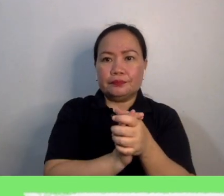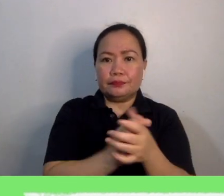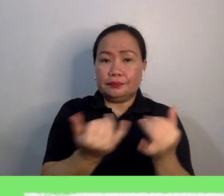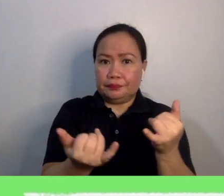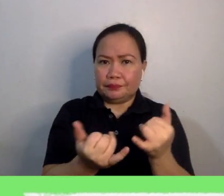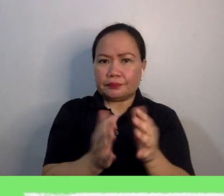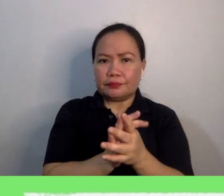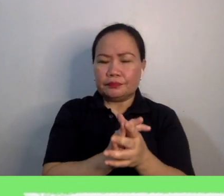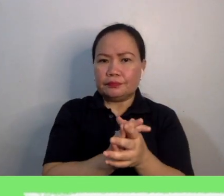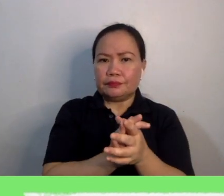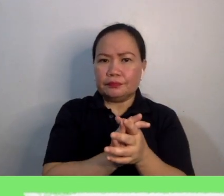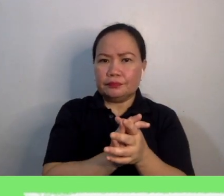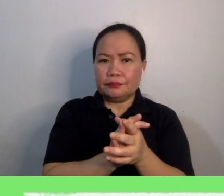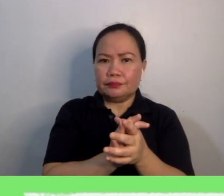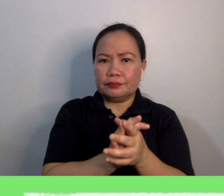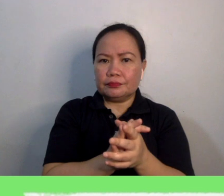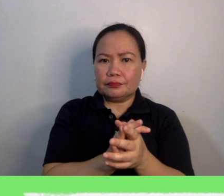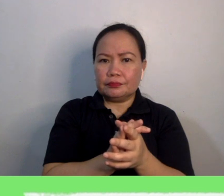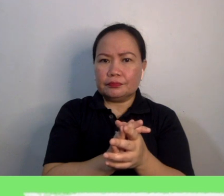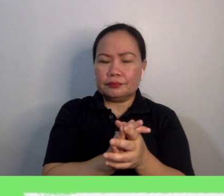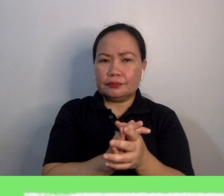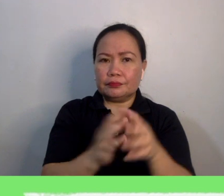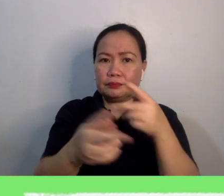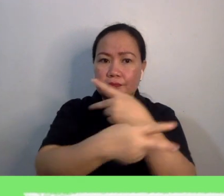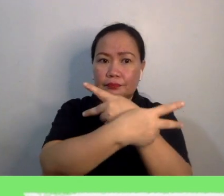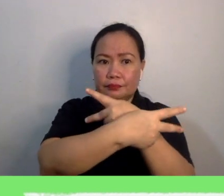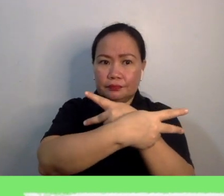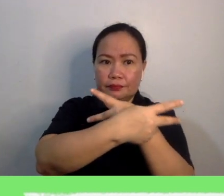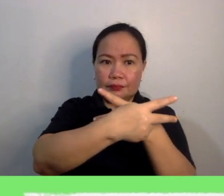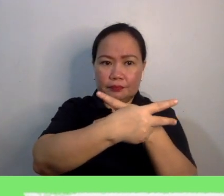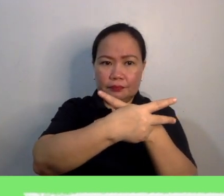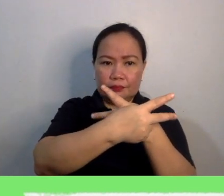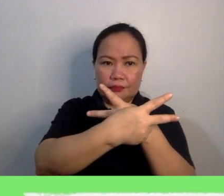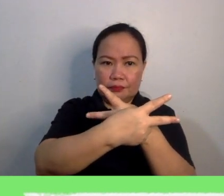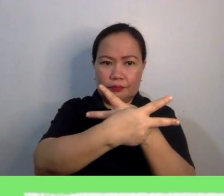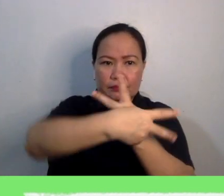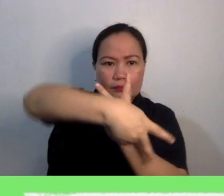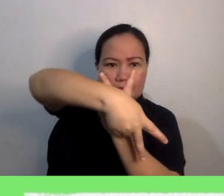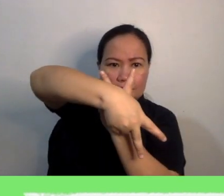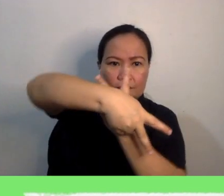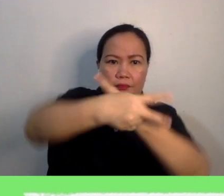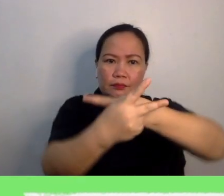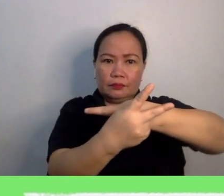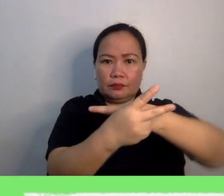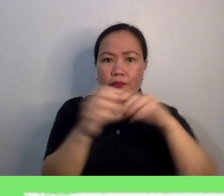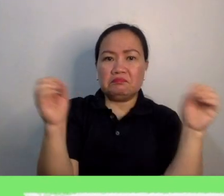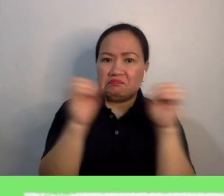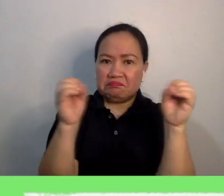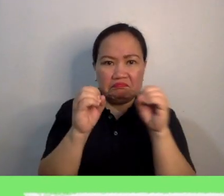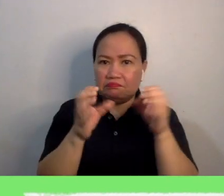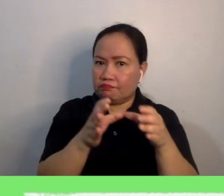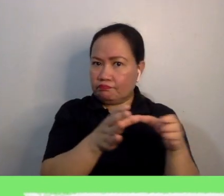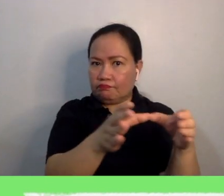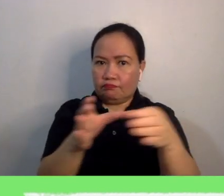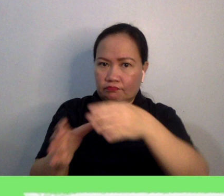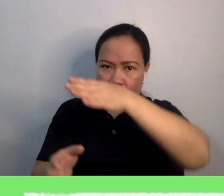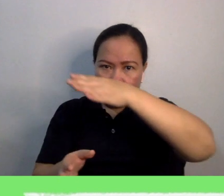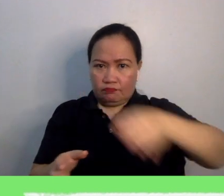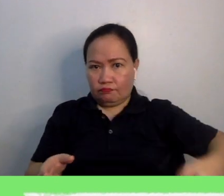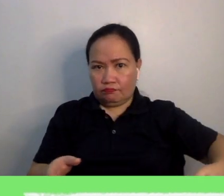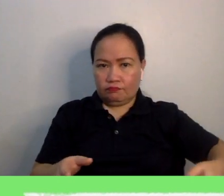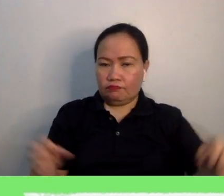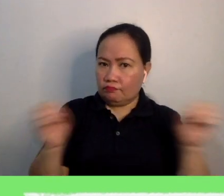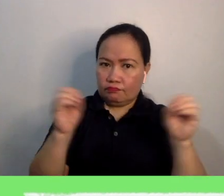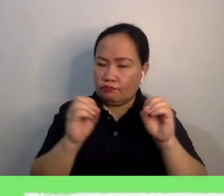natin. Kapag sinabi nating vertical angles, wala po silang common side. Okay?